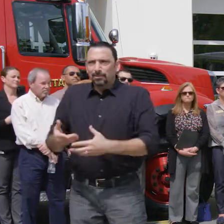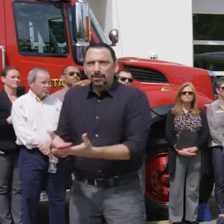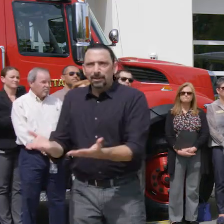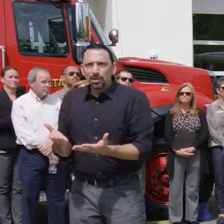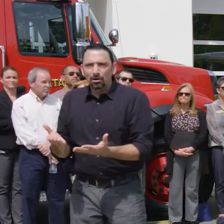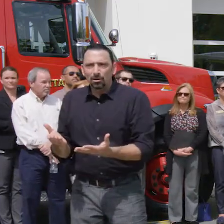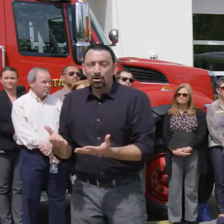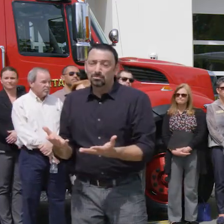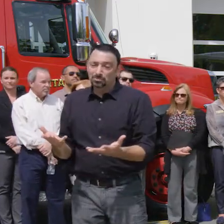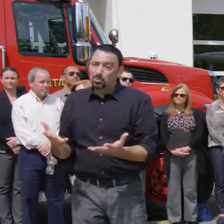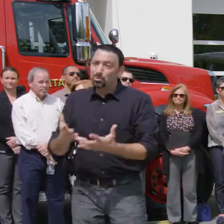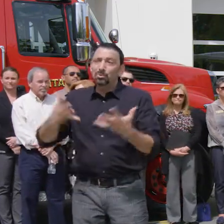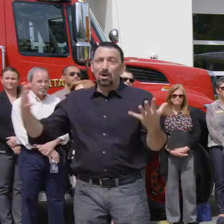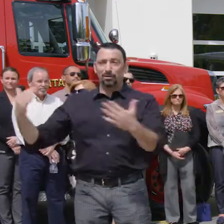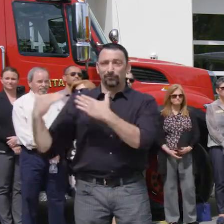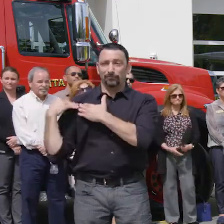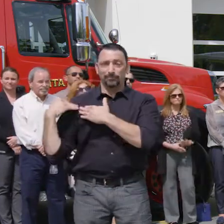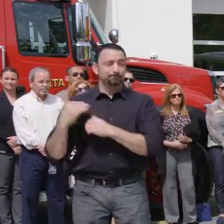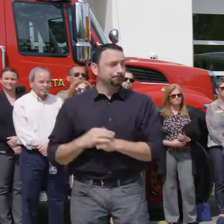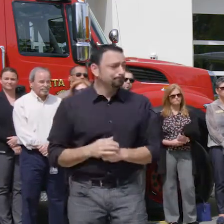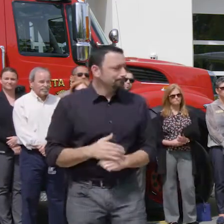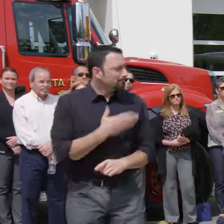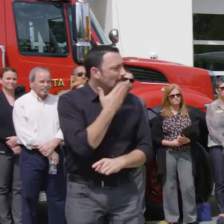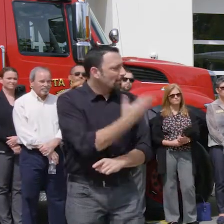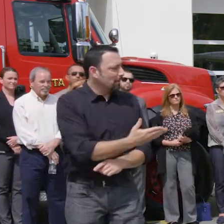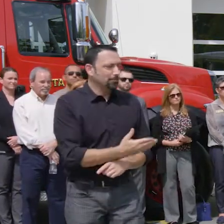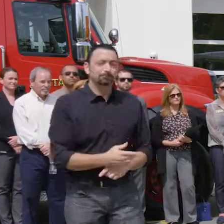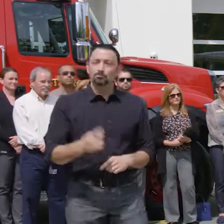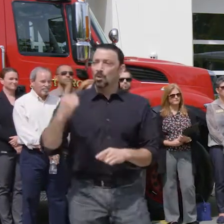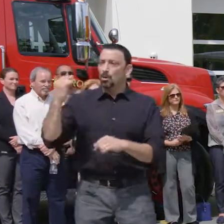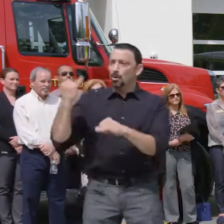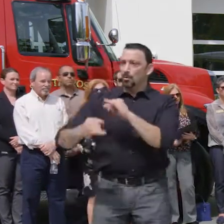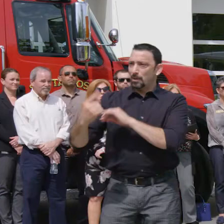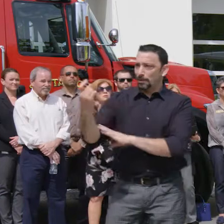community. You're welcome. Okay. Take one last question,